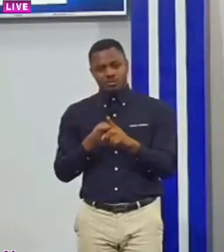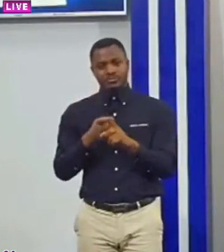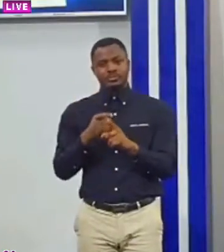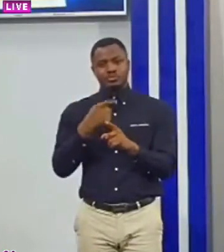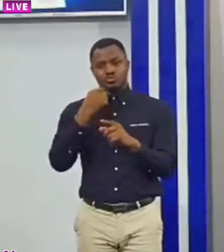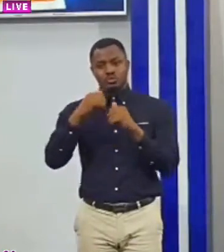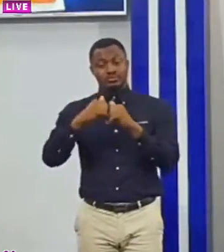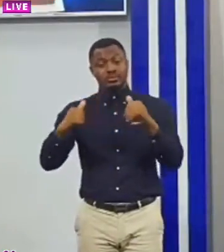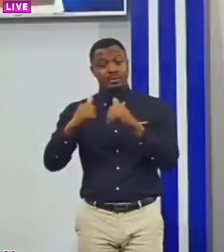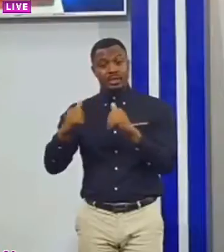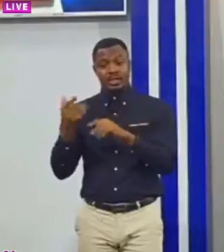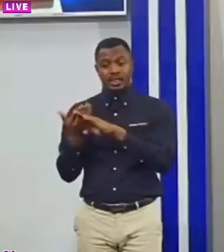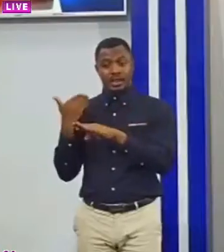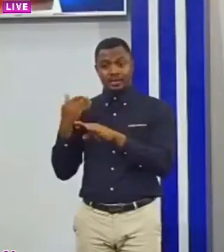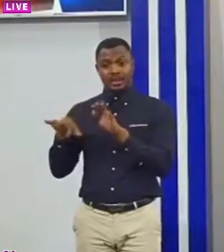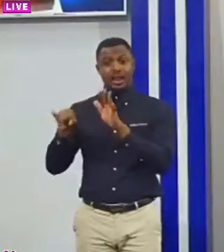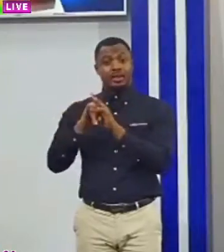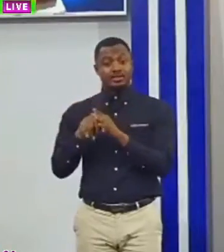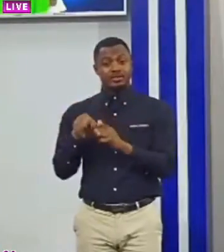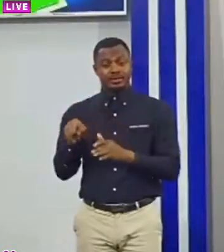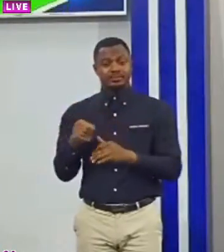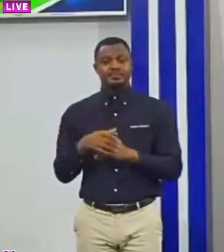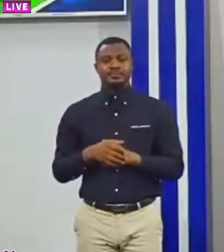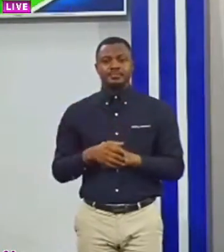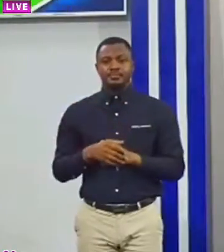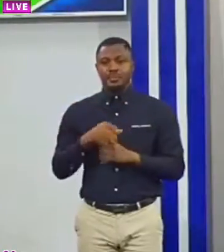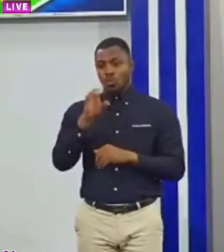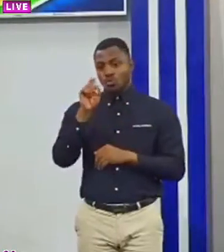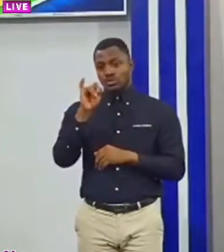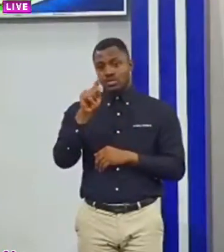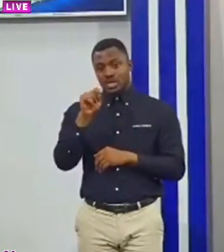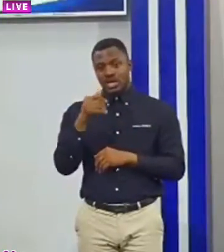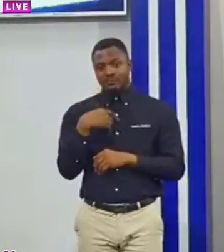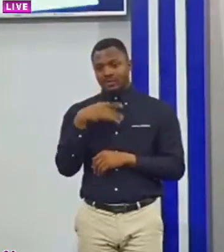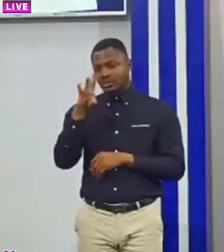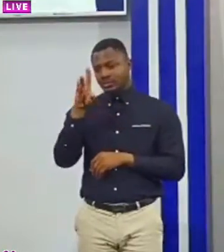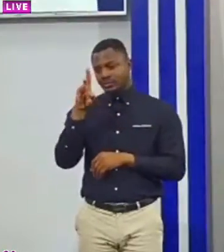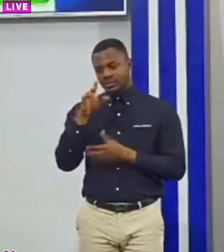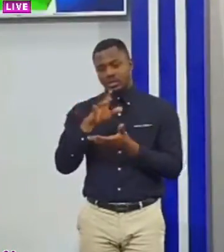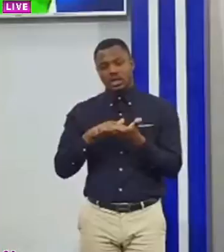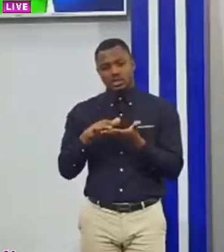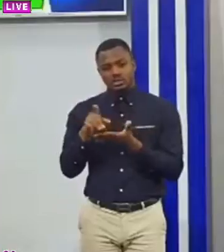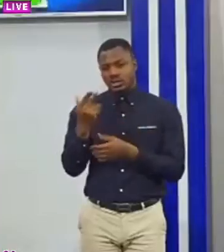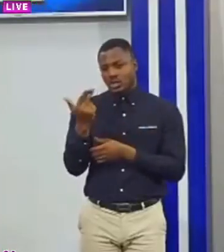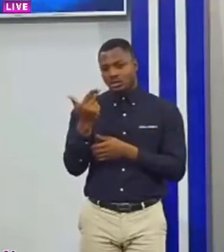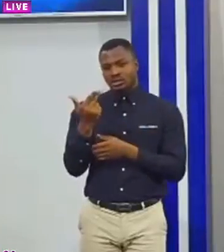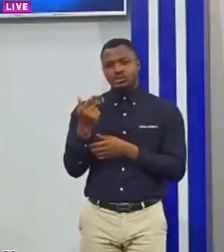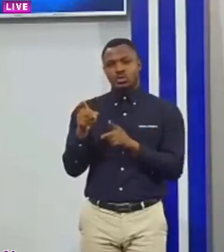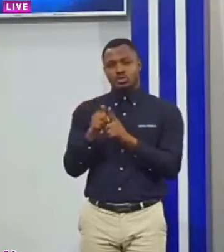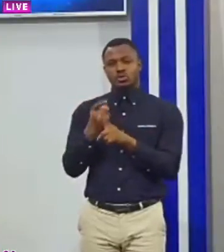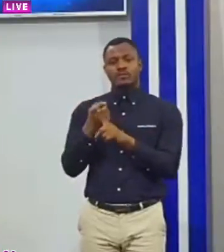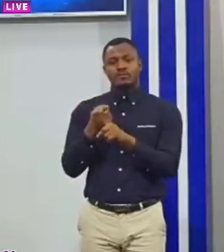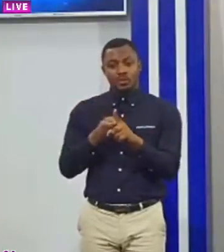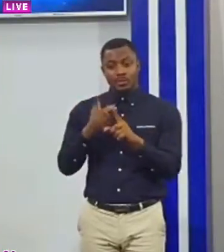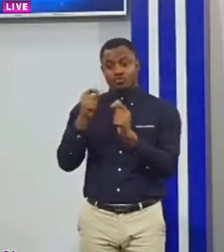quarantine that was earlier identified. OT has 17 cases. About 13 of them were also